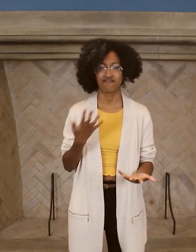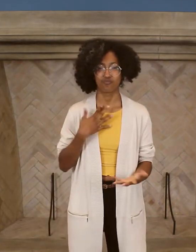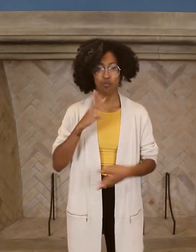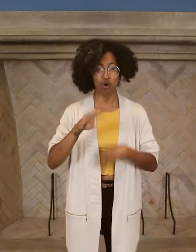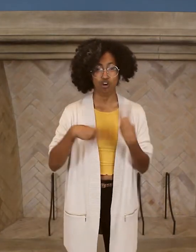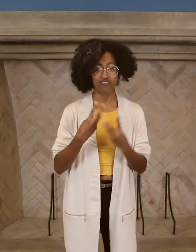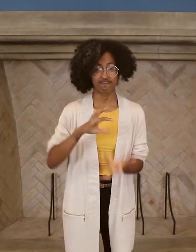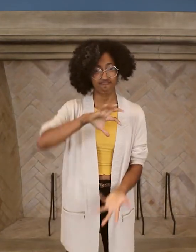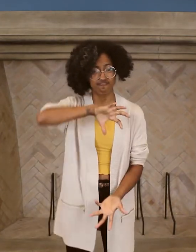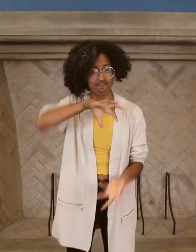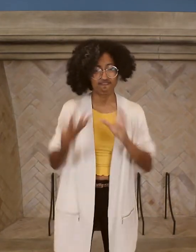by hearing